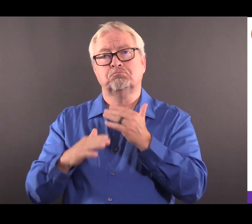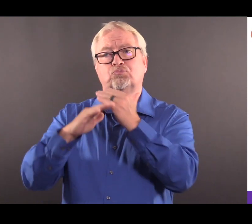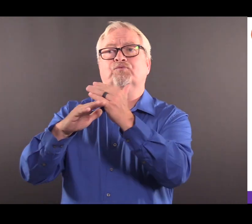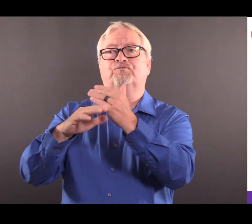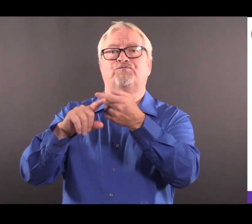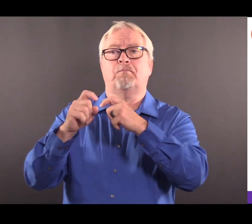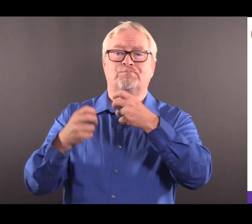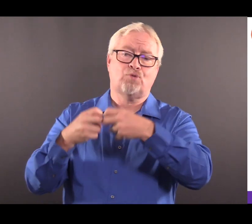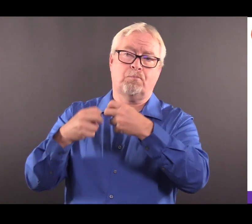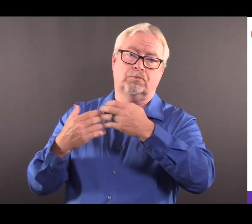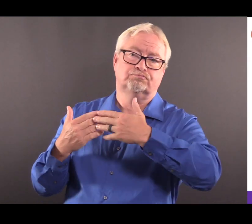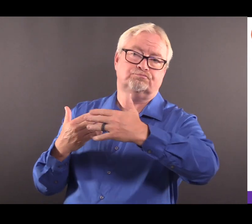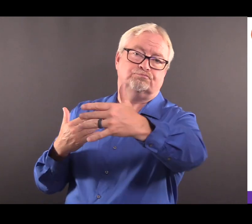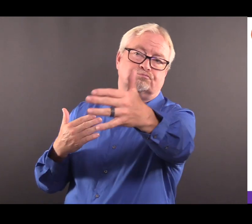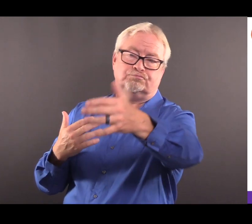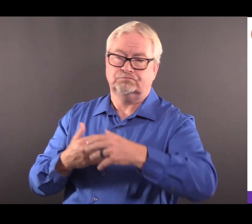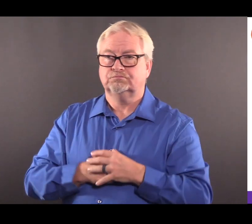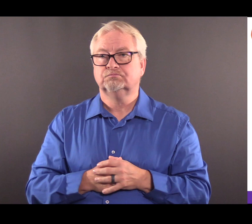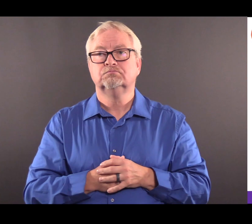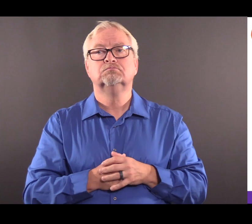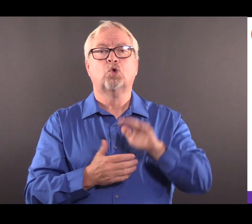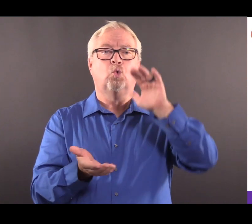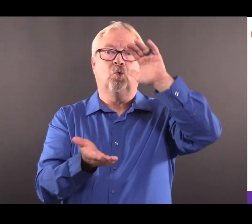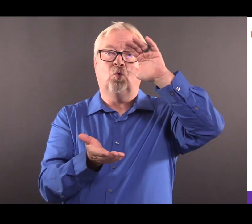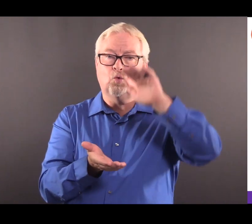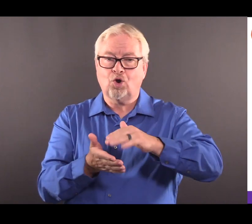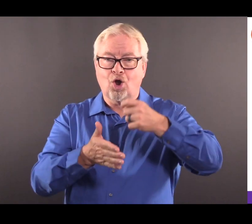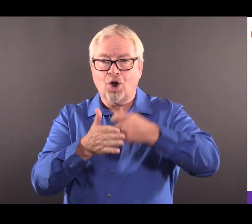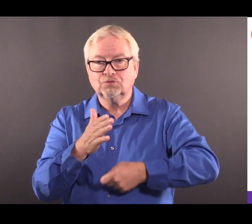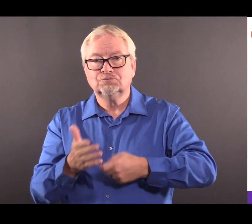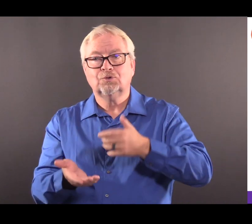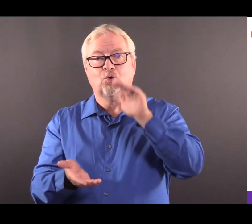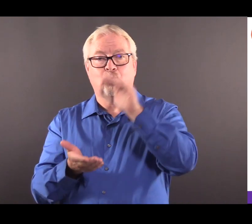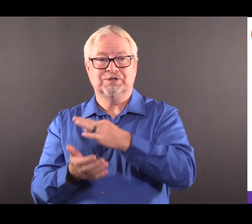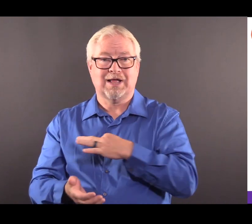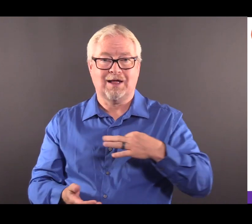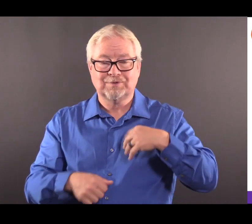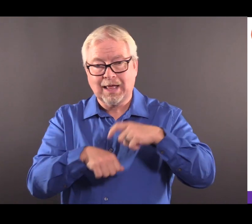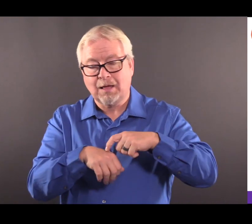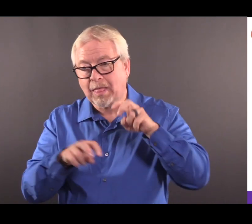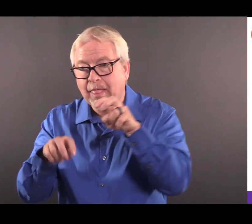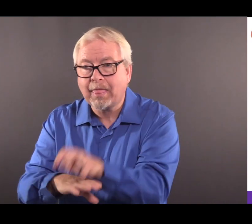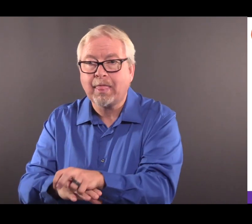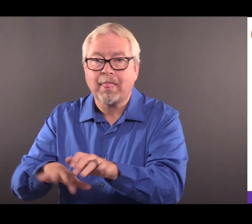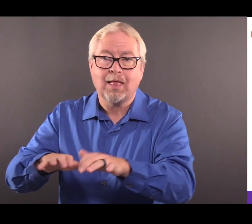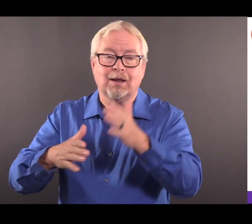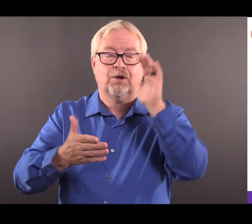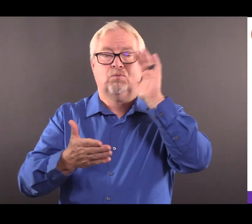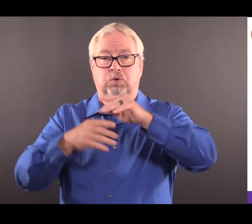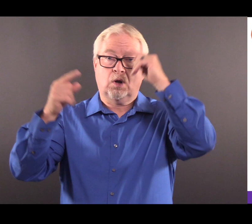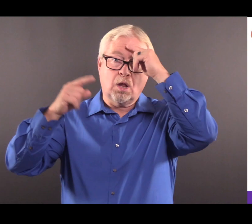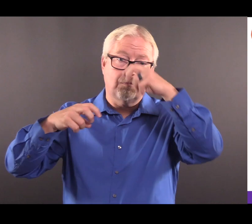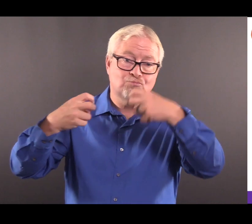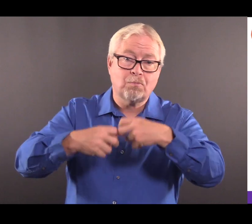prevent problems from arising in the first place and help reduce cost, staff time, and heartache